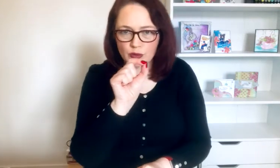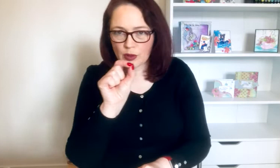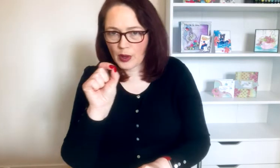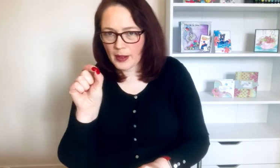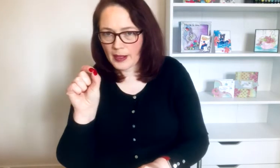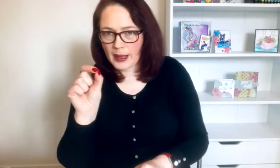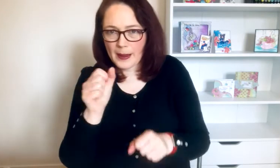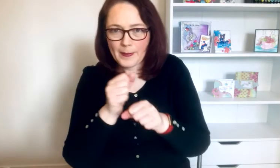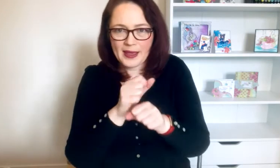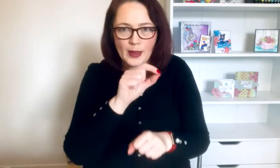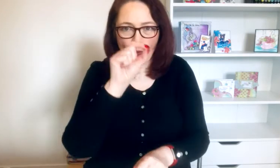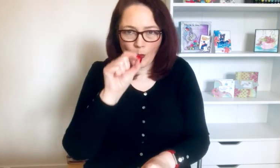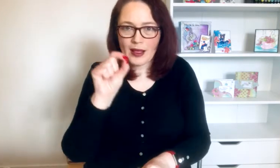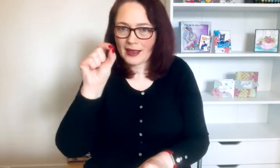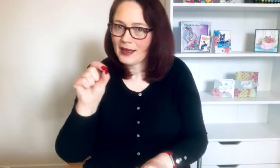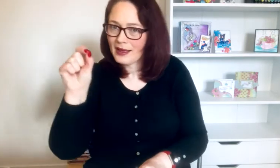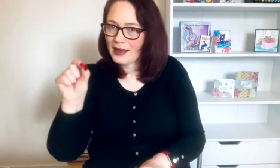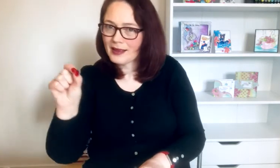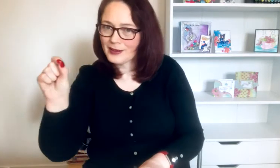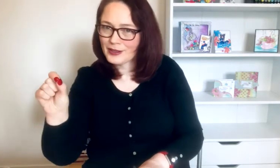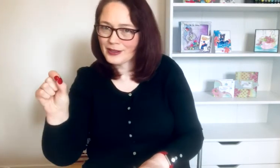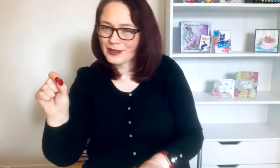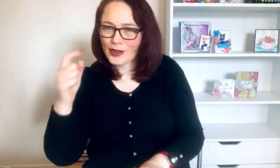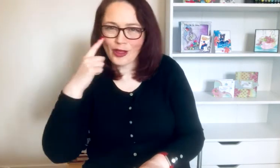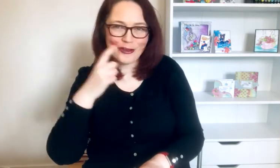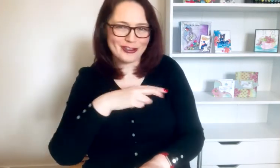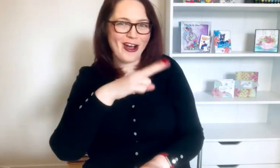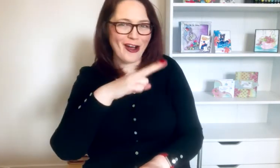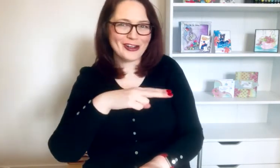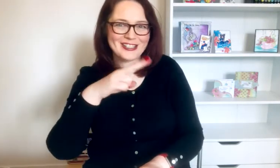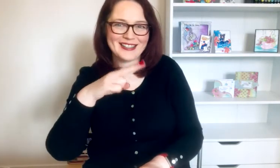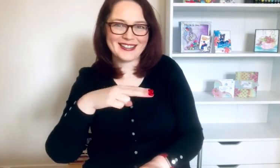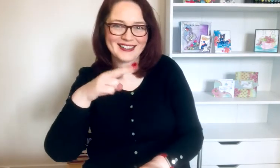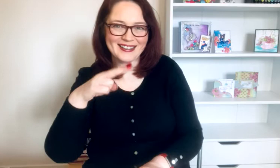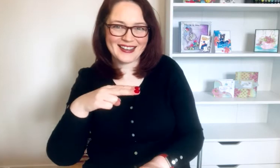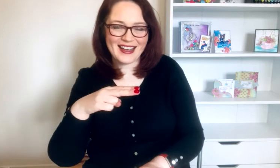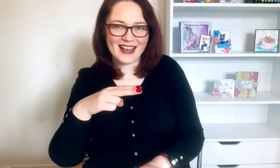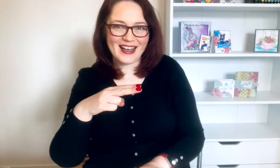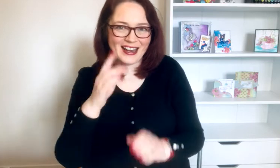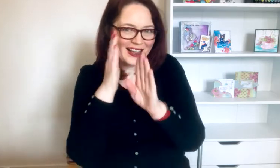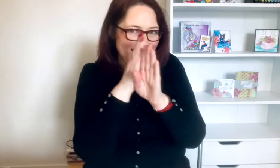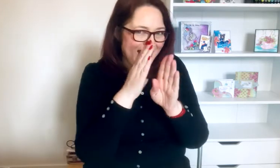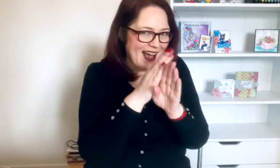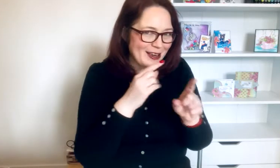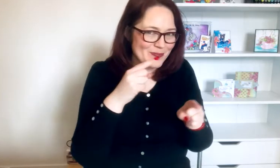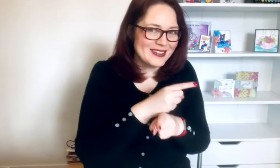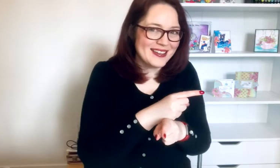you're drawing your lines, don't try and make them straight, try and make them wiggly. If you do that, it looks quite artistic and it also